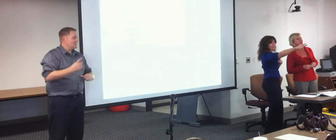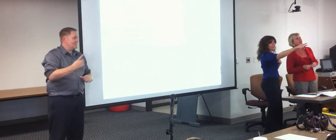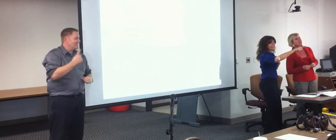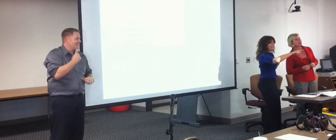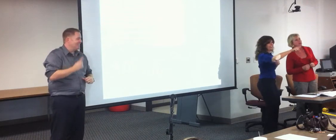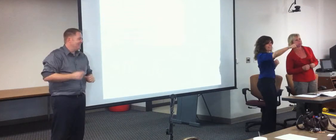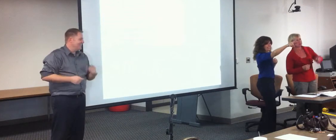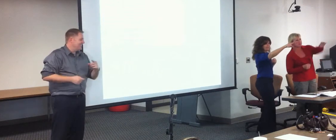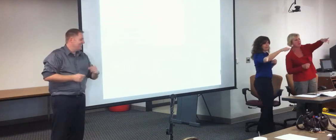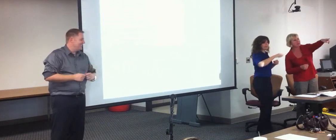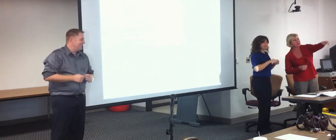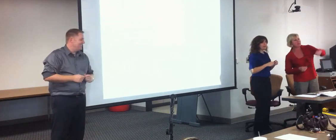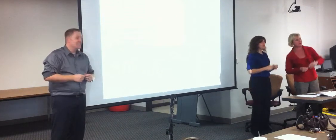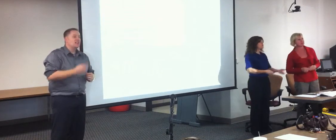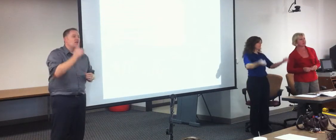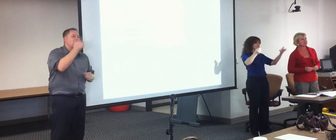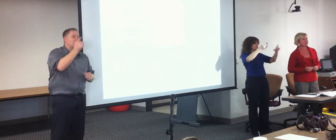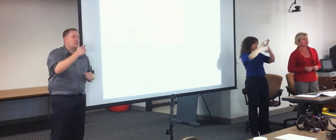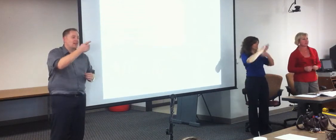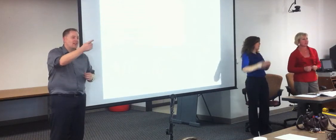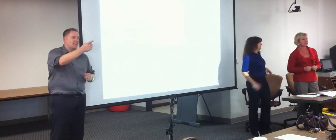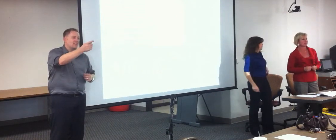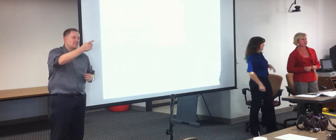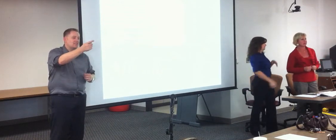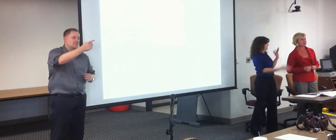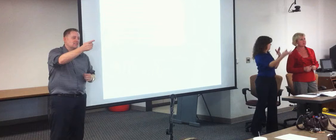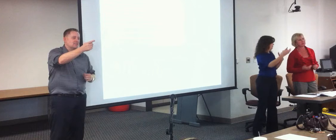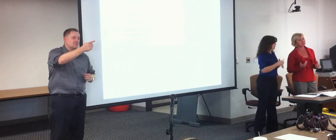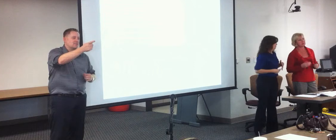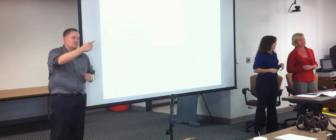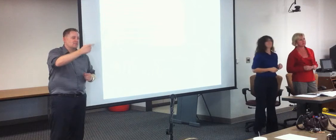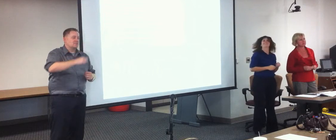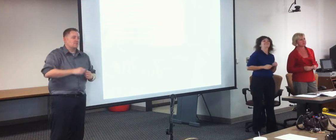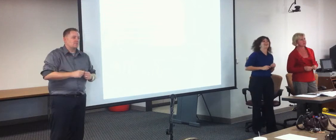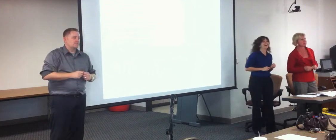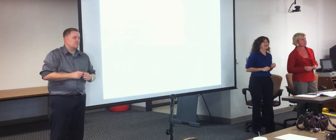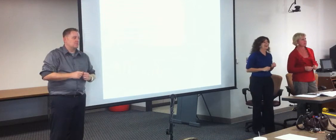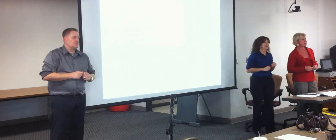Okay, go ahead. Back to the back. What, we're choosing all in the back of the table.